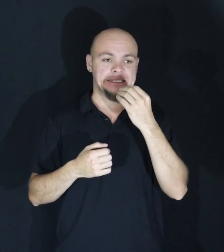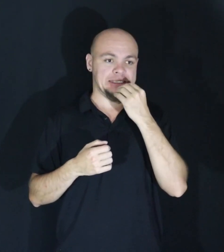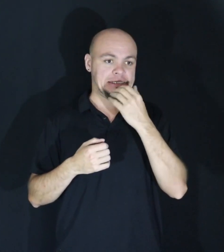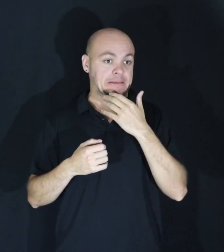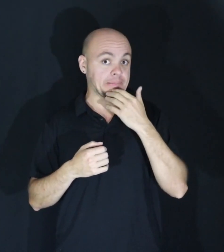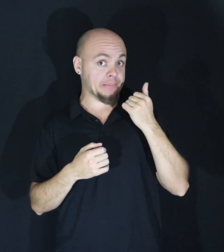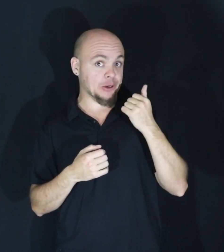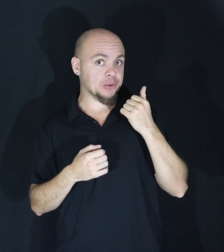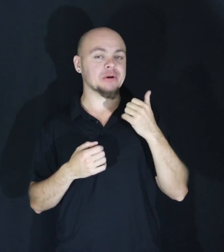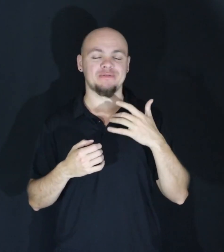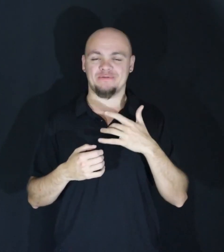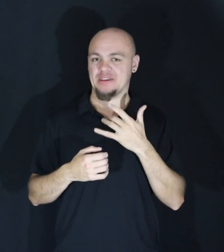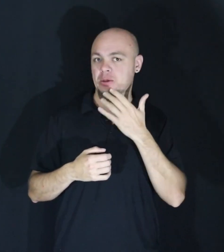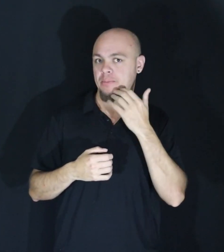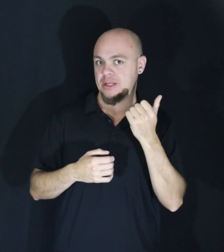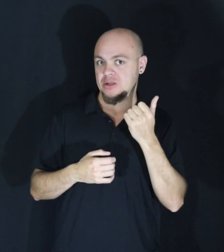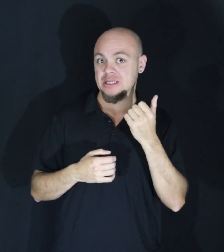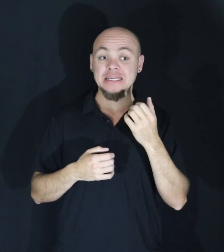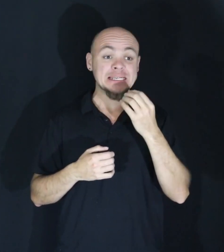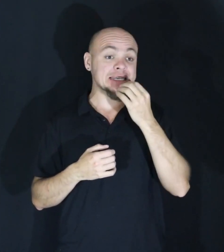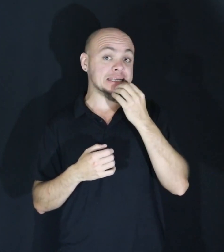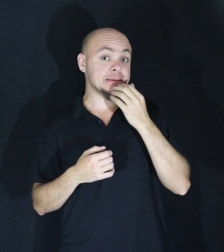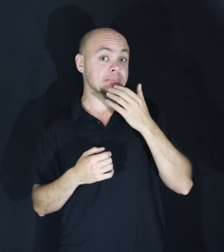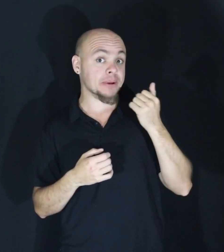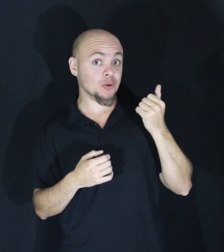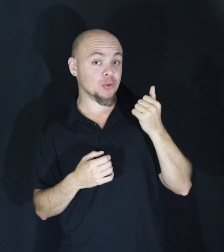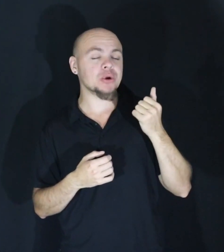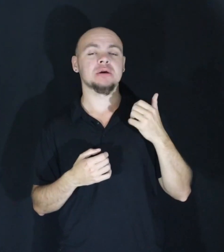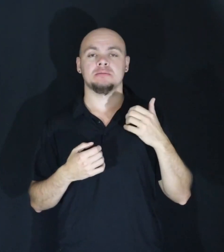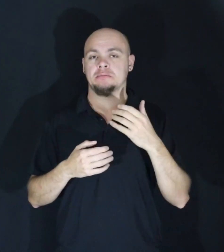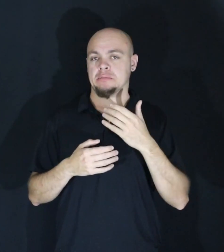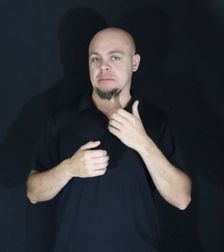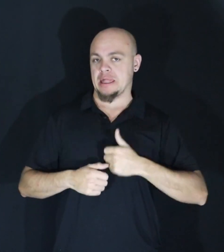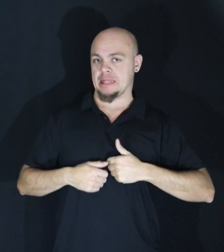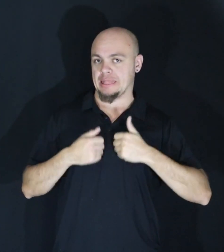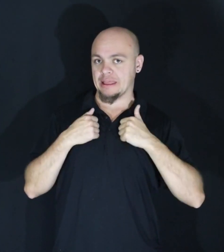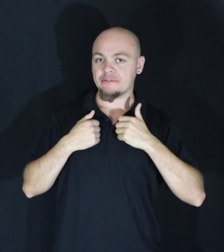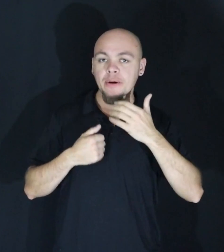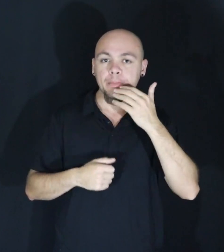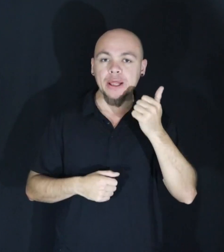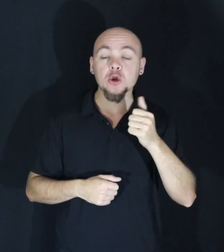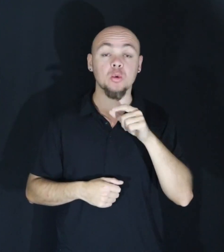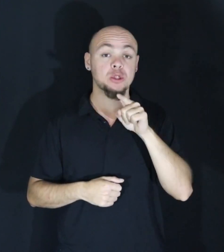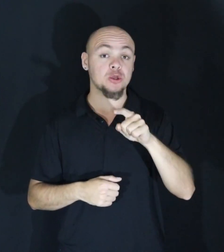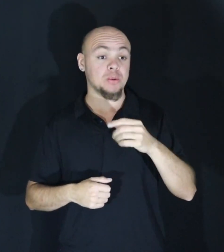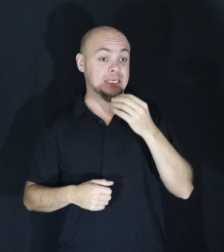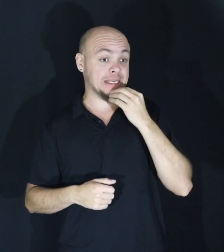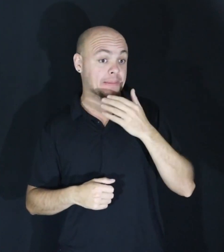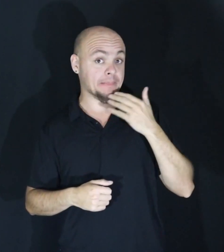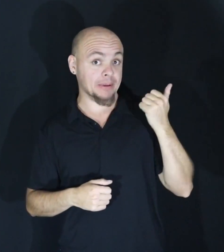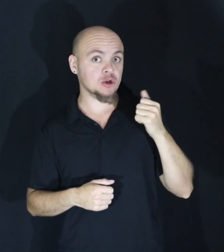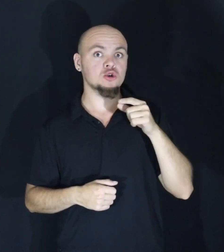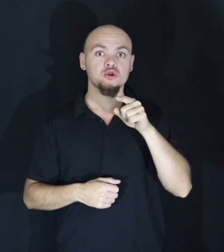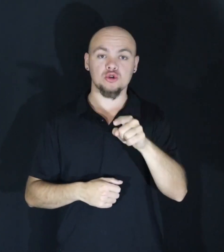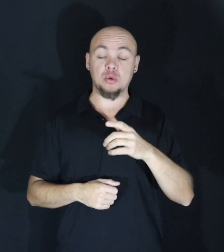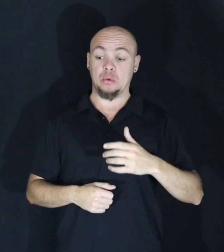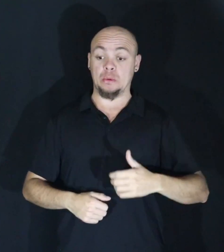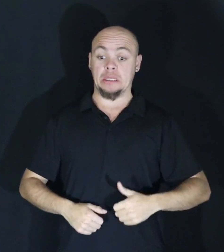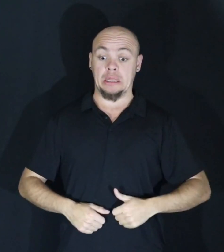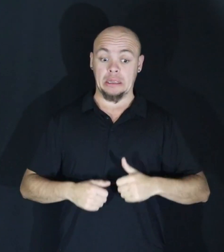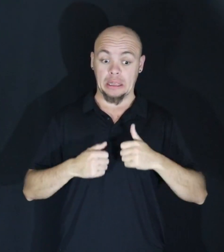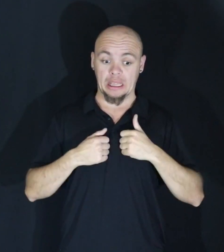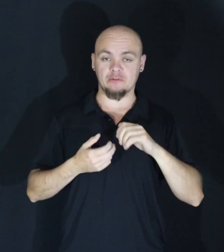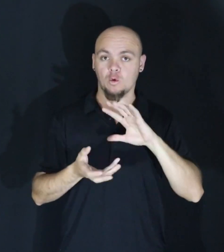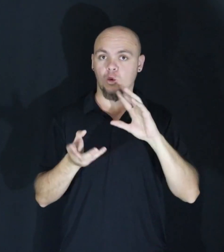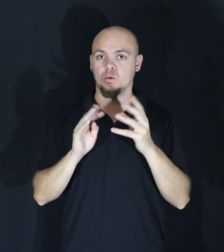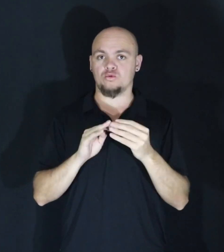better. When you eat better, you live better. When you eat better, you are better. Now, before we